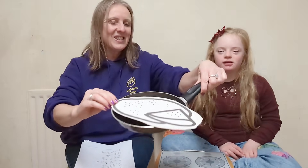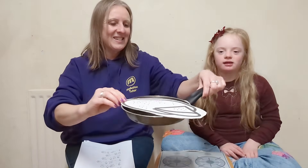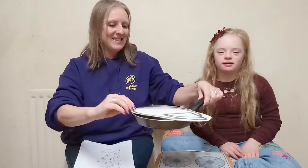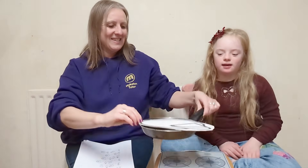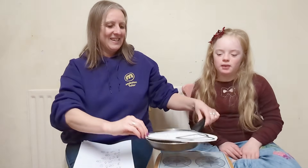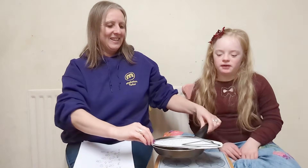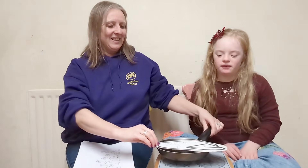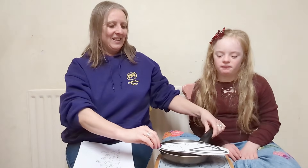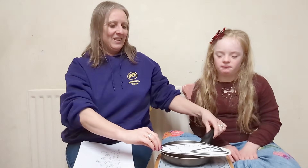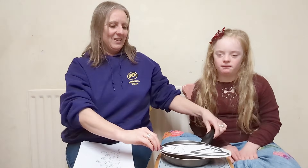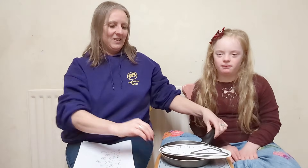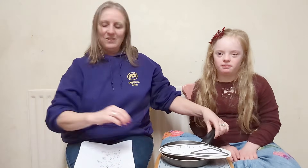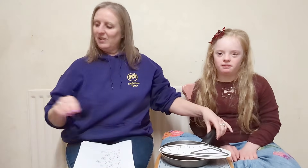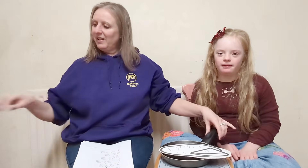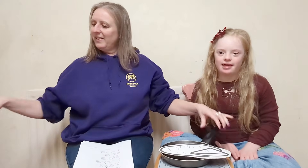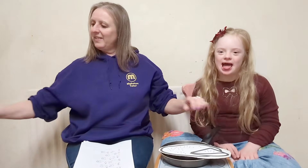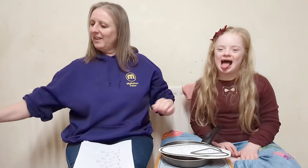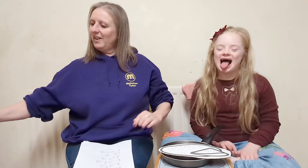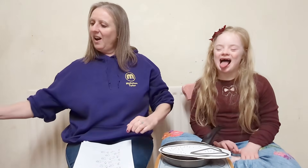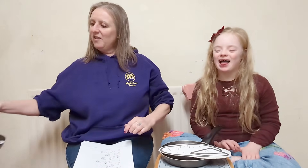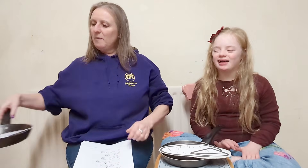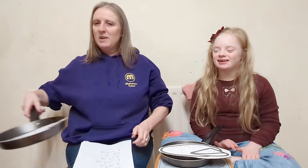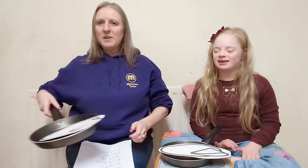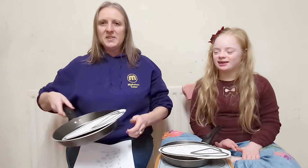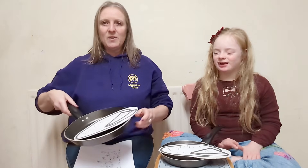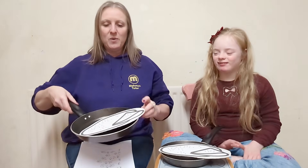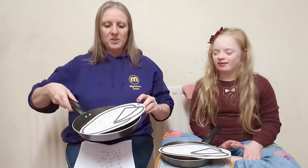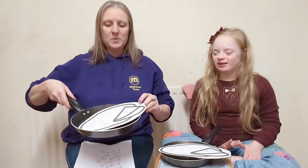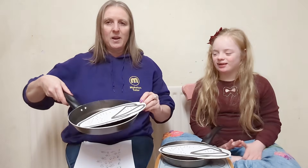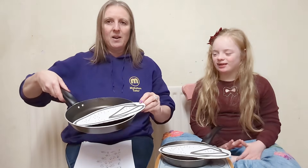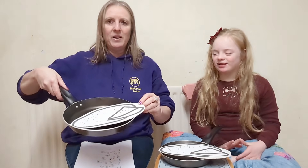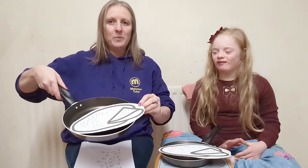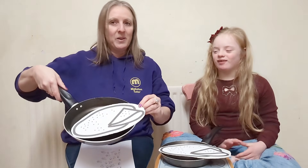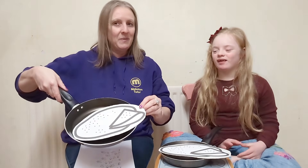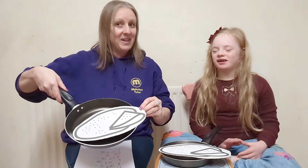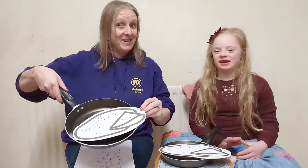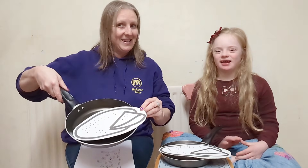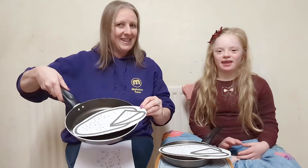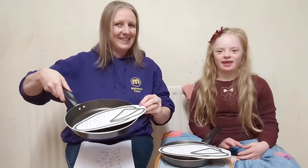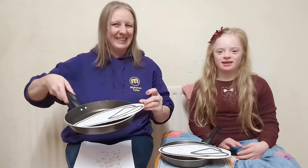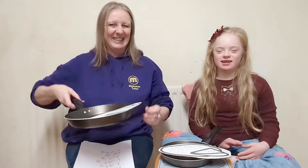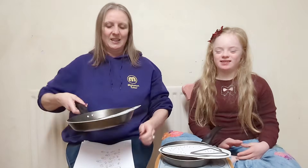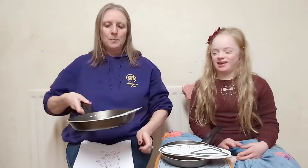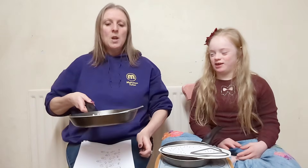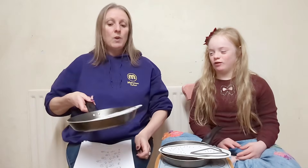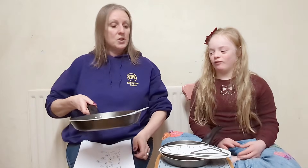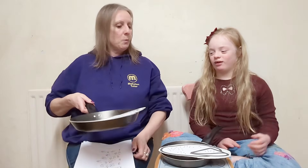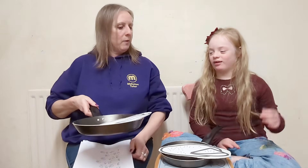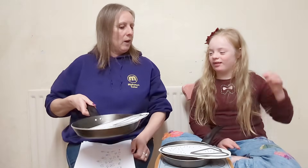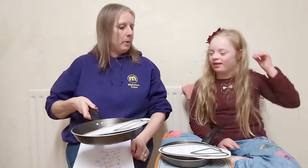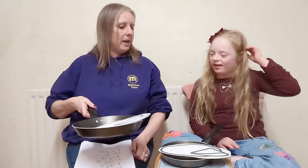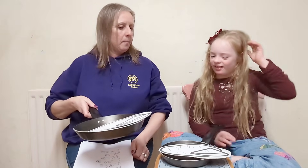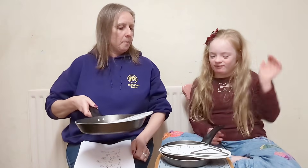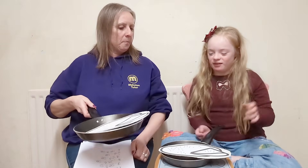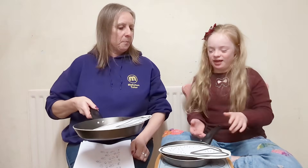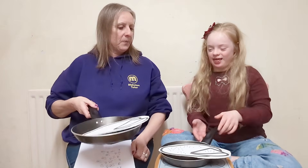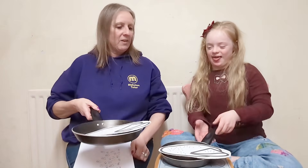delicious. Yummy. Right, and I've made myself one as well. Here's one I made earlier. Right, shall we flip it? Really?